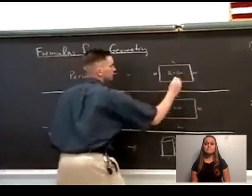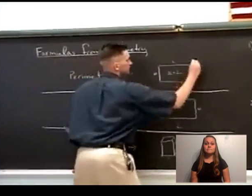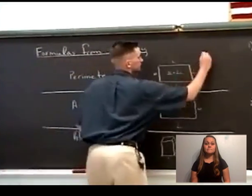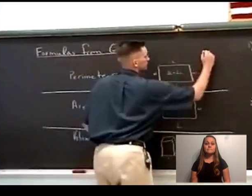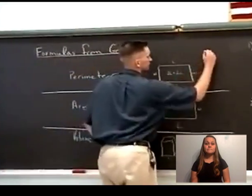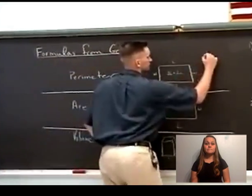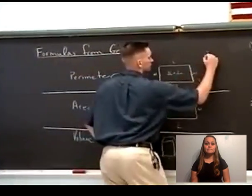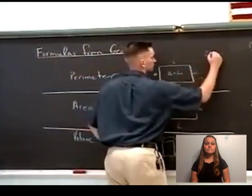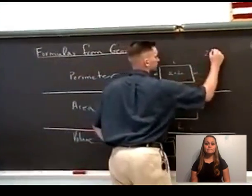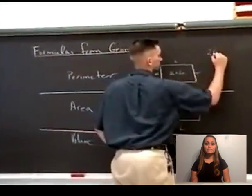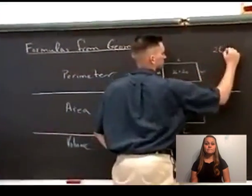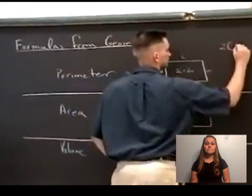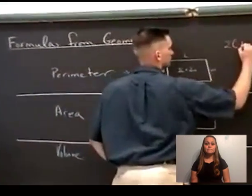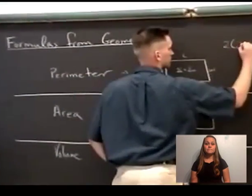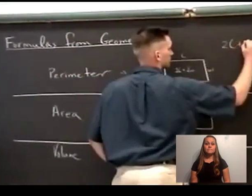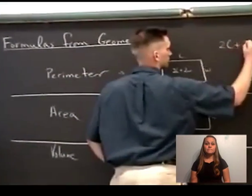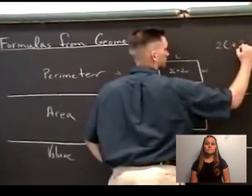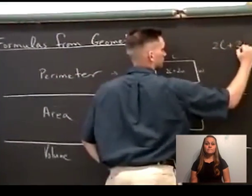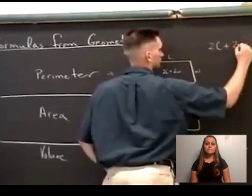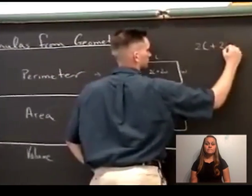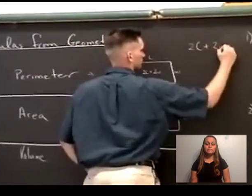discussed.